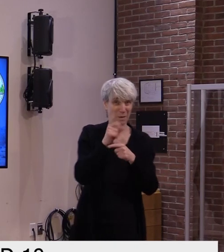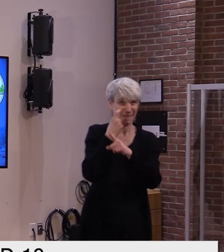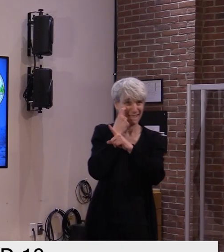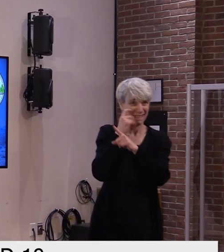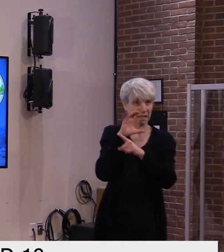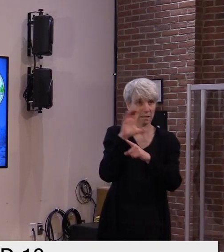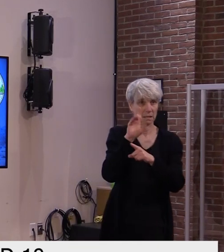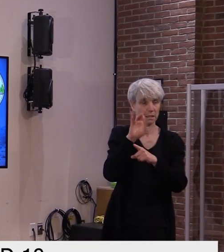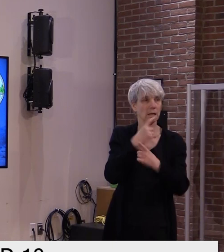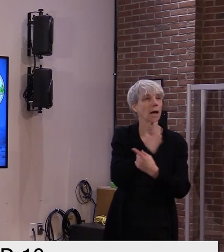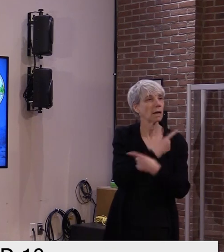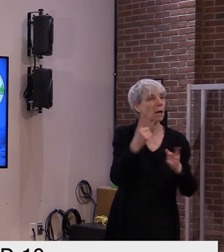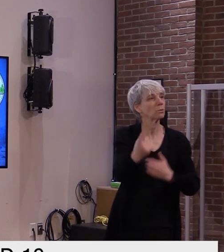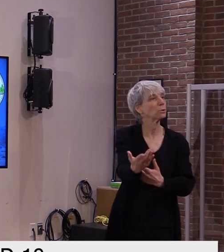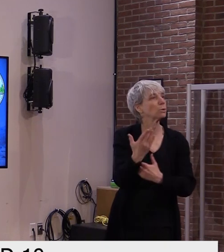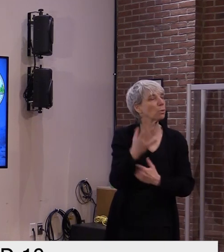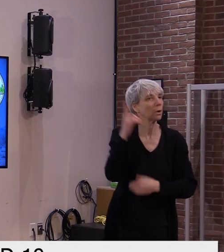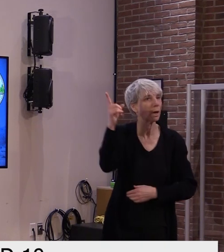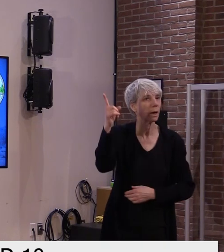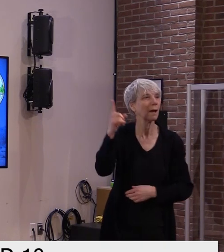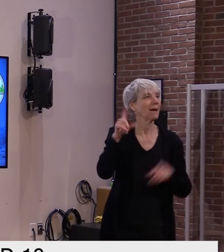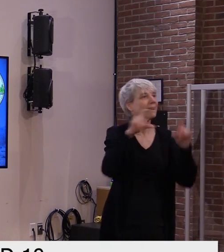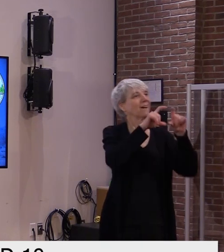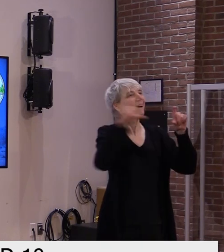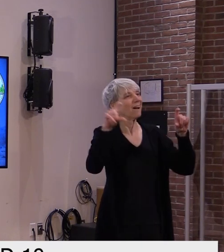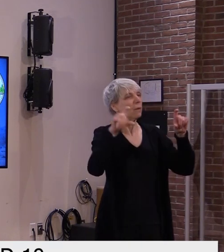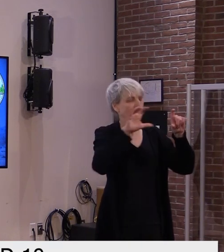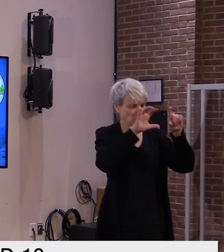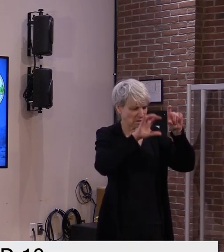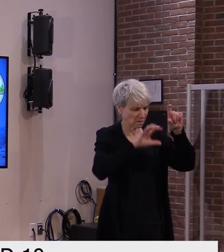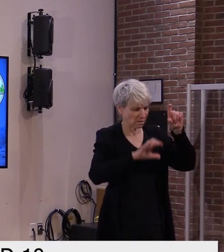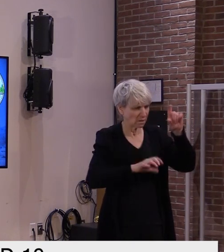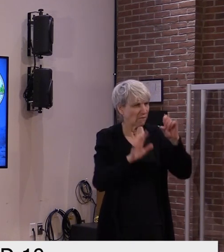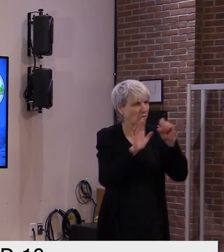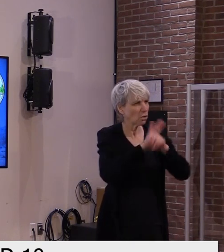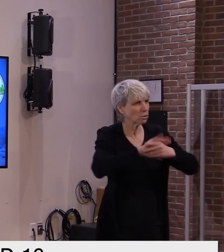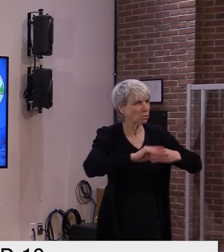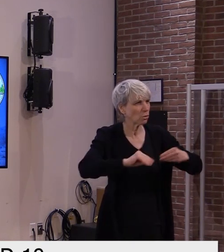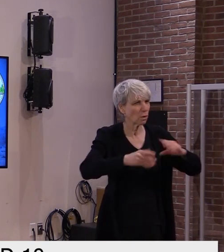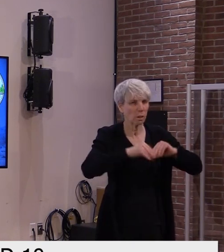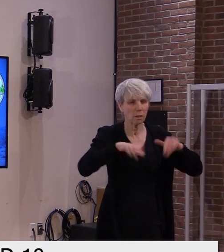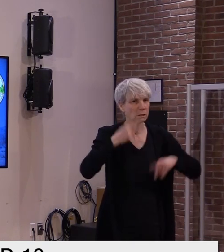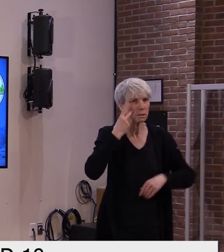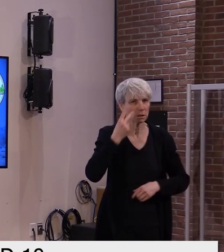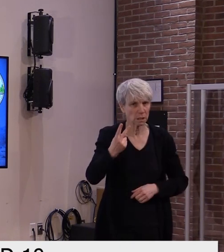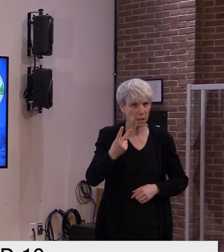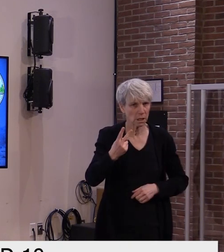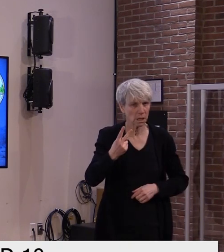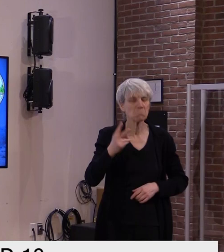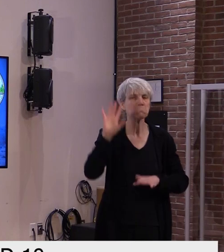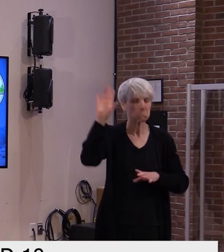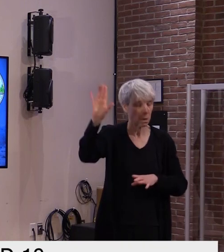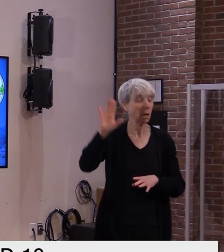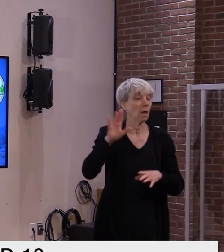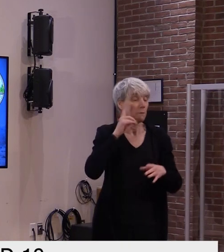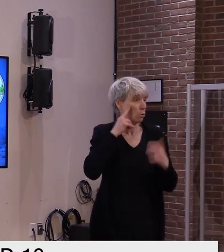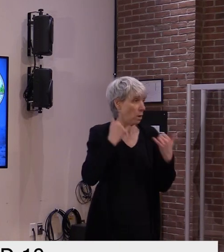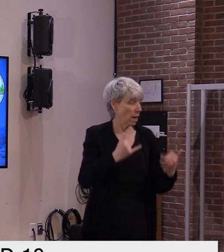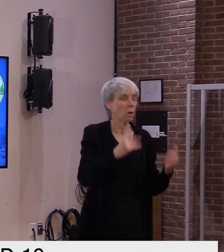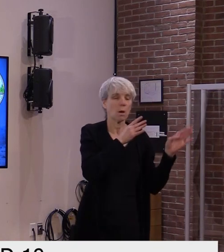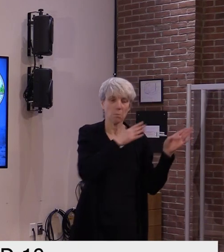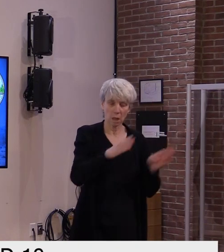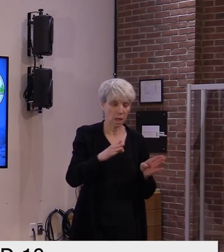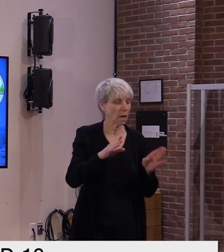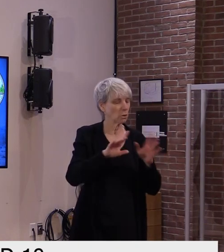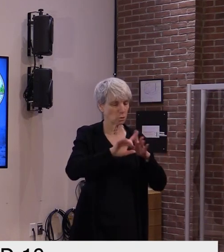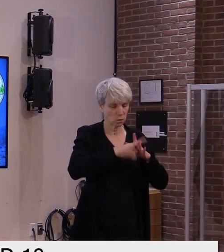the CDC at this point, but it's our hope that we'll continue to do the age banding from 75 and over, starting,